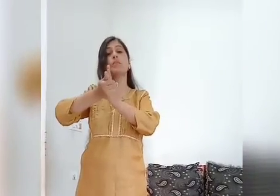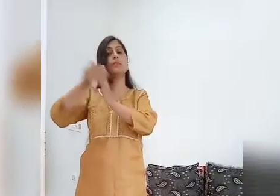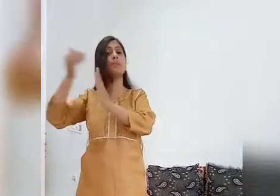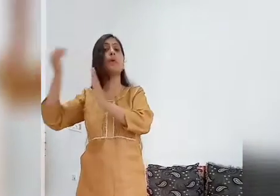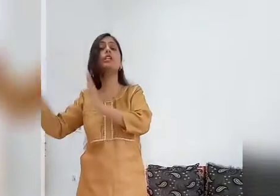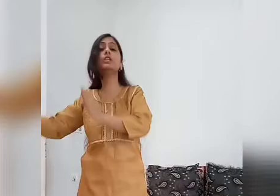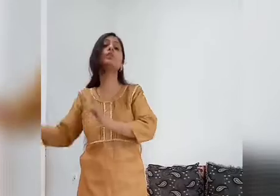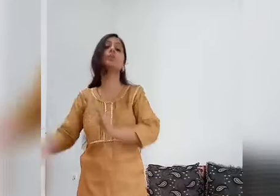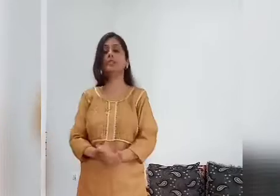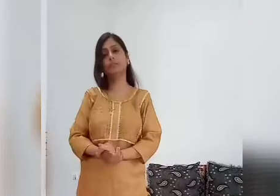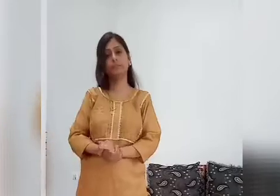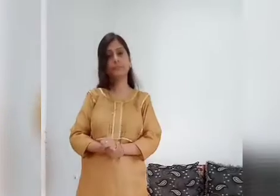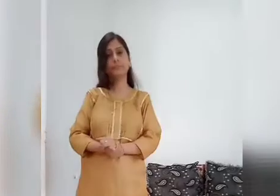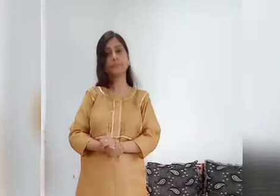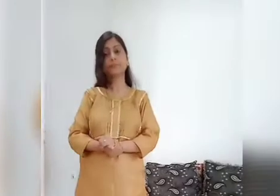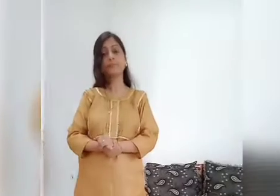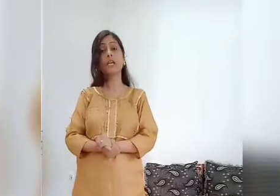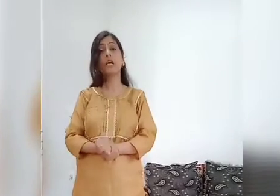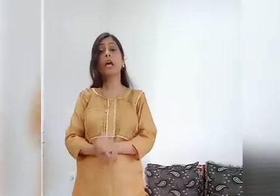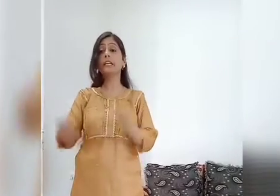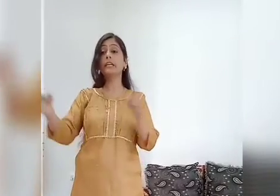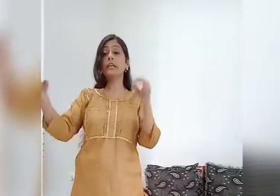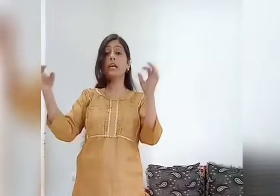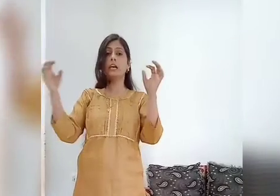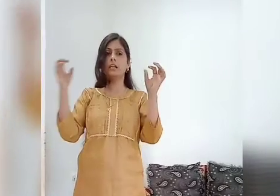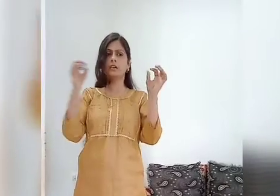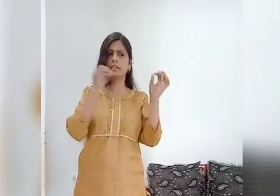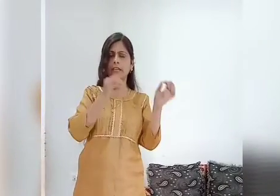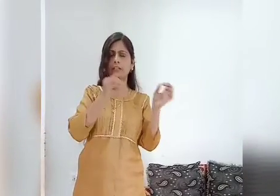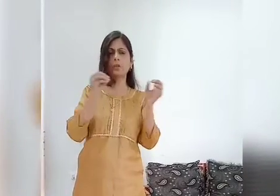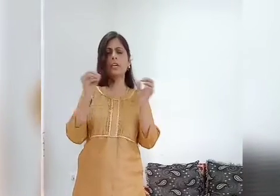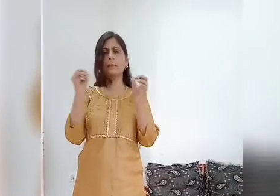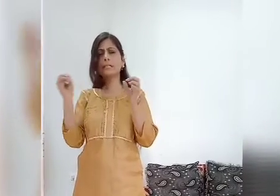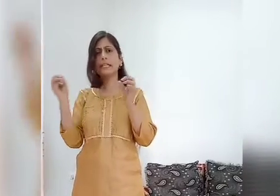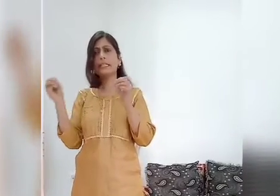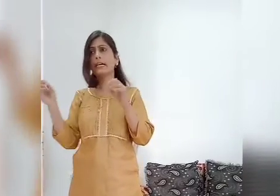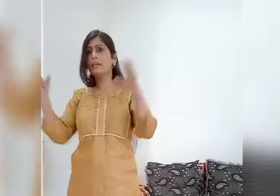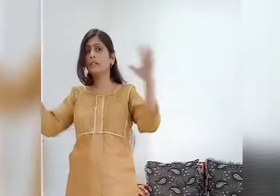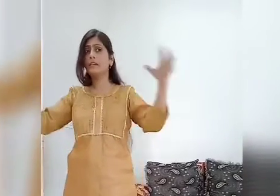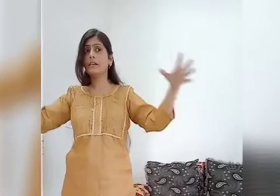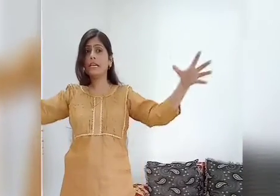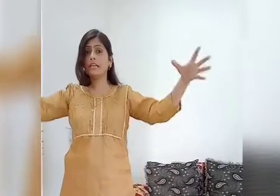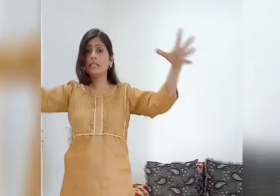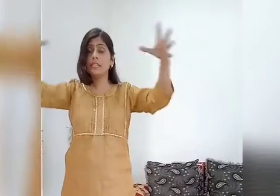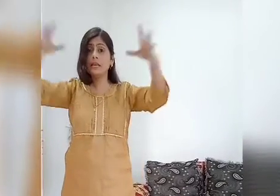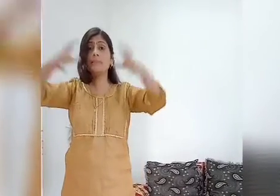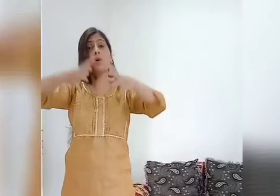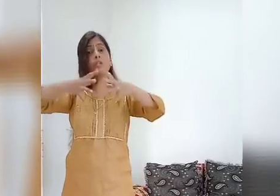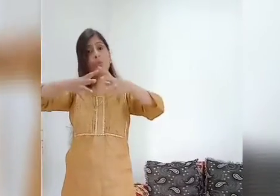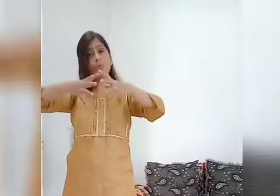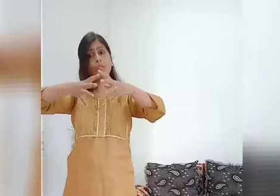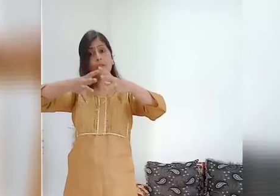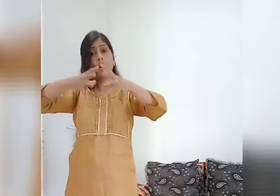formed molecules, and that is not compulsory that in a same molecules